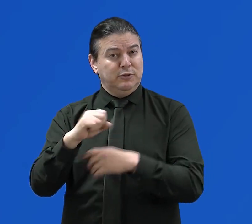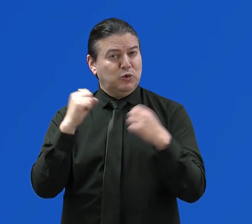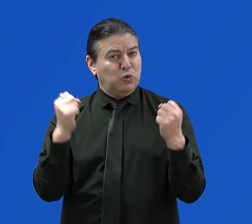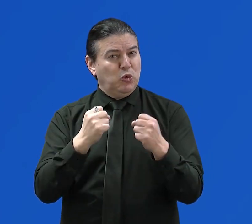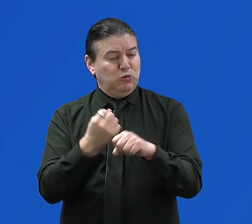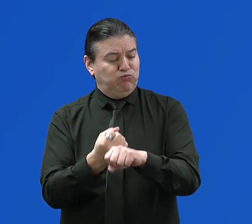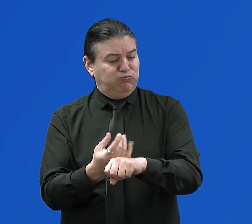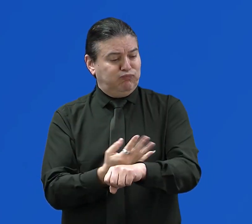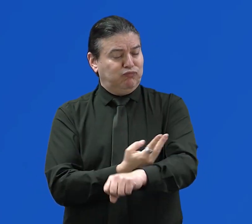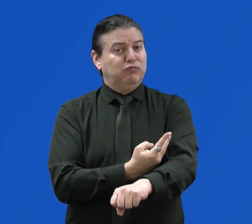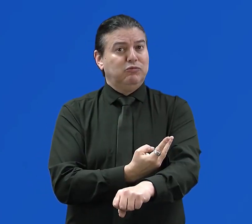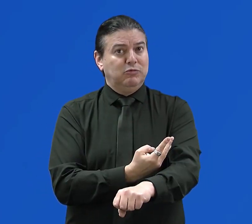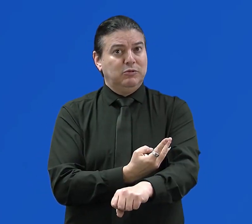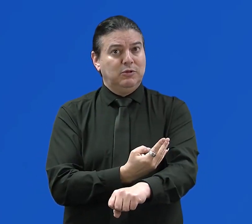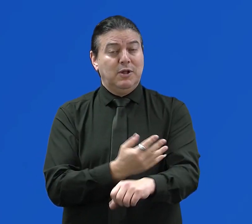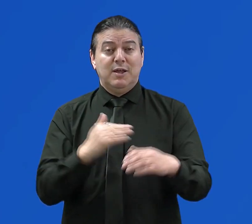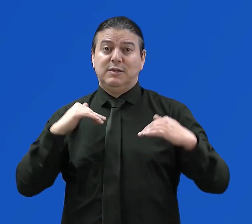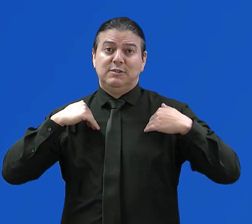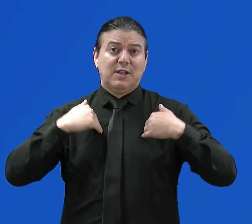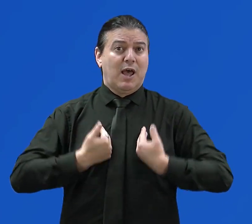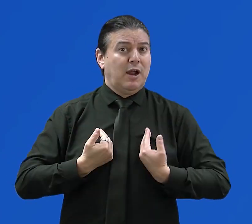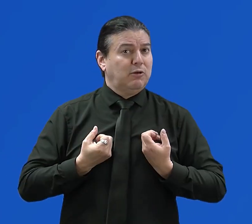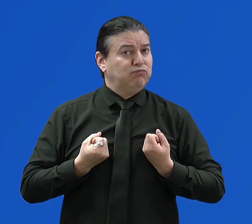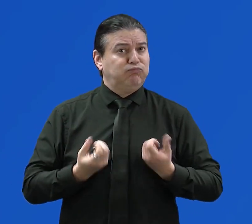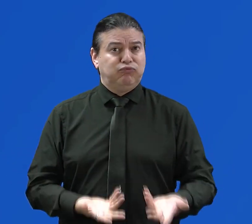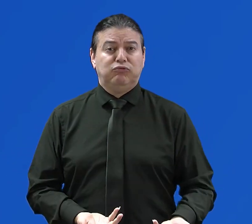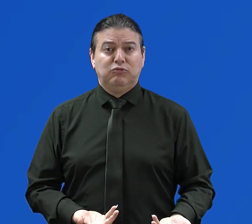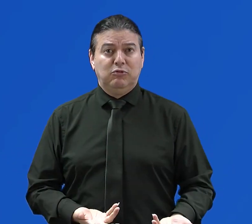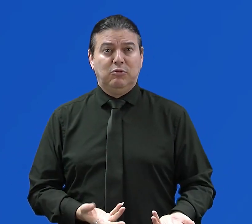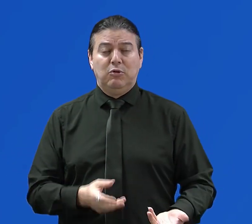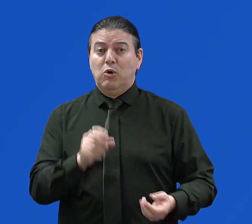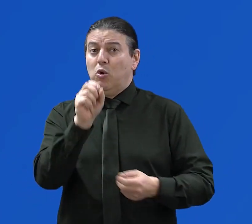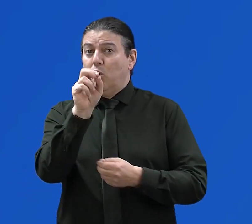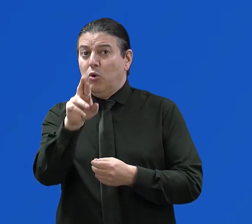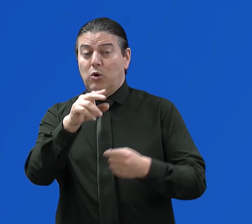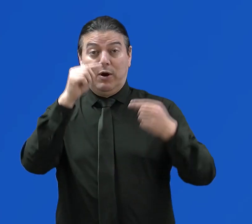chills, tiredness, or headache.